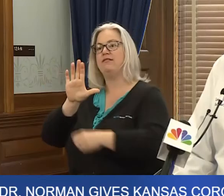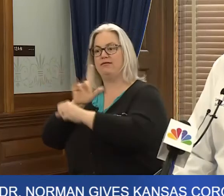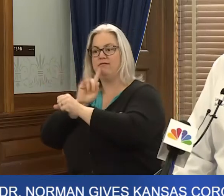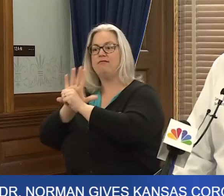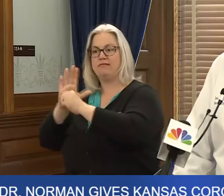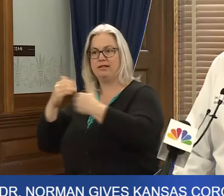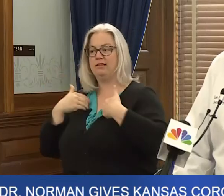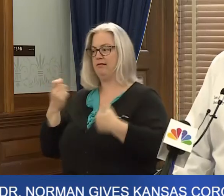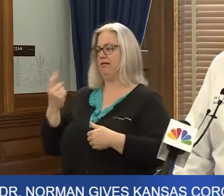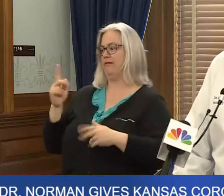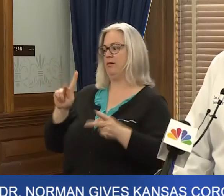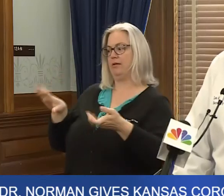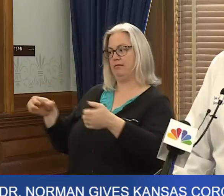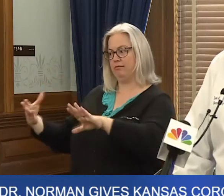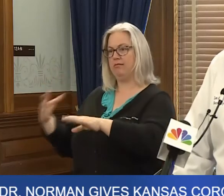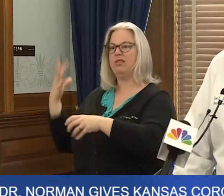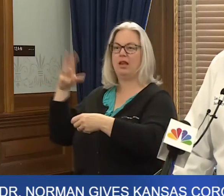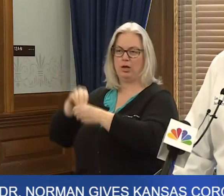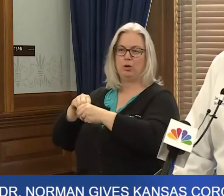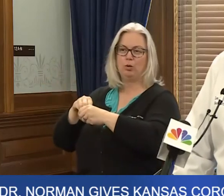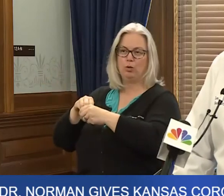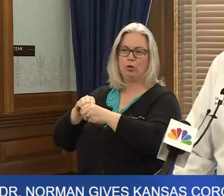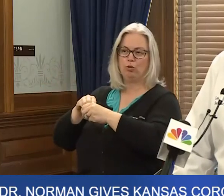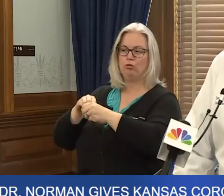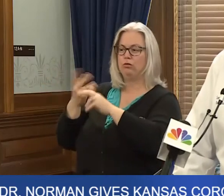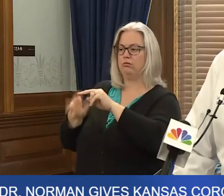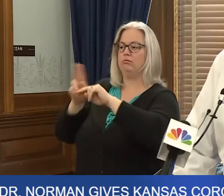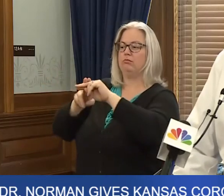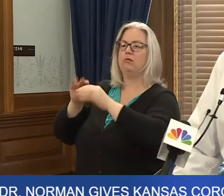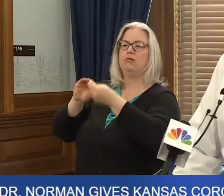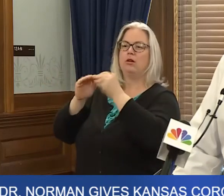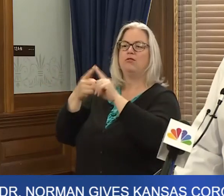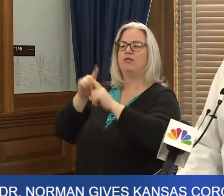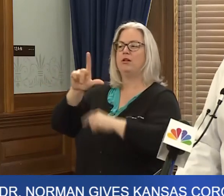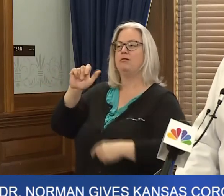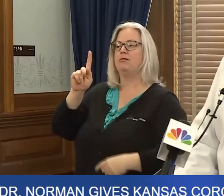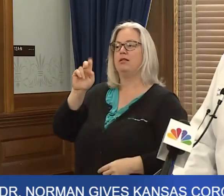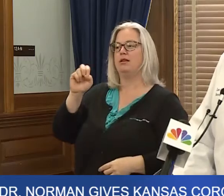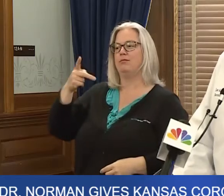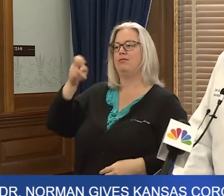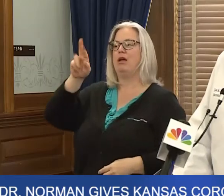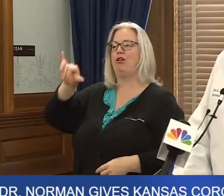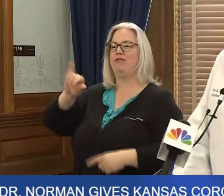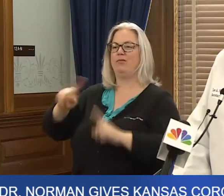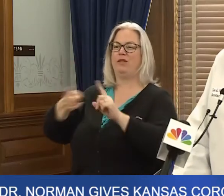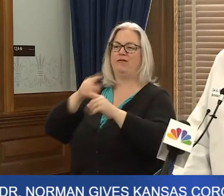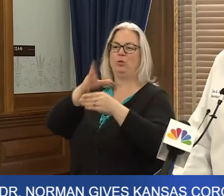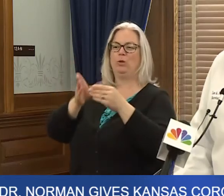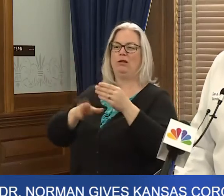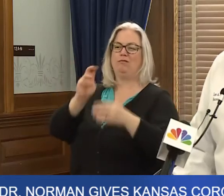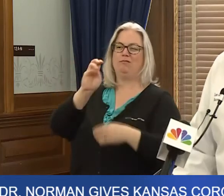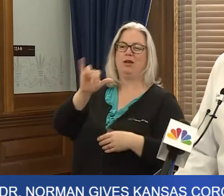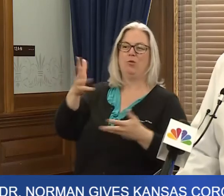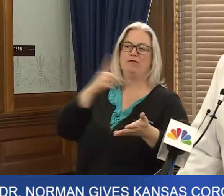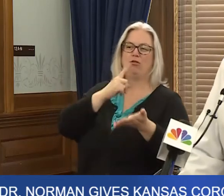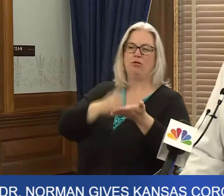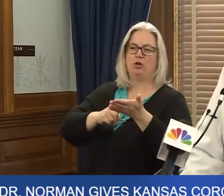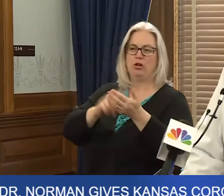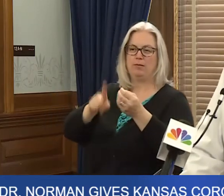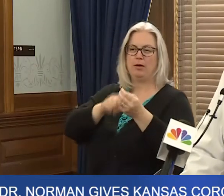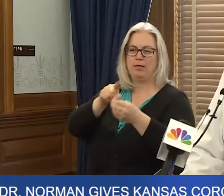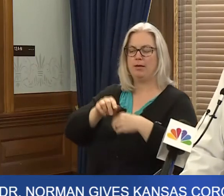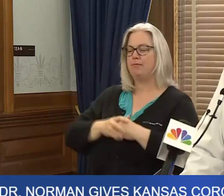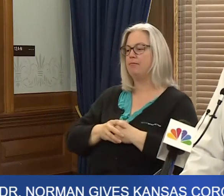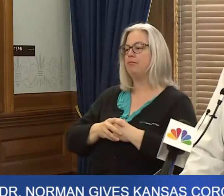11 deaths. This includes increased numbers coming out of the Lake Perry gathering from that first week in May that we've talked about.